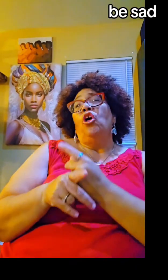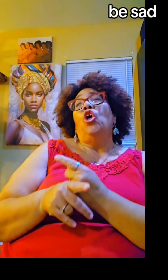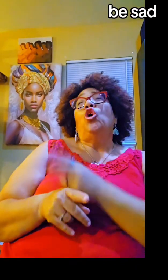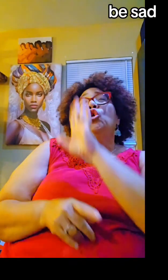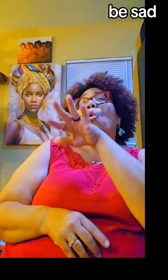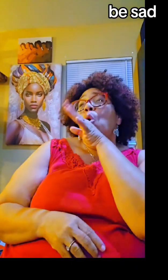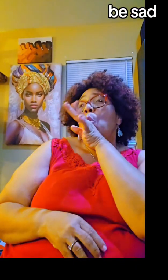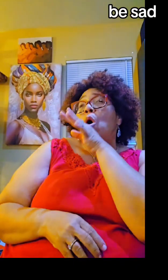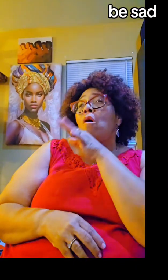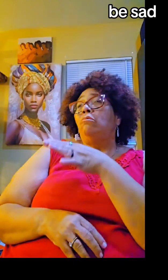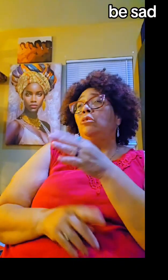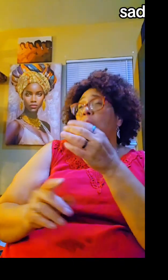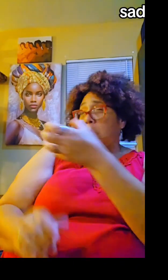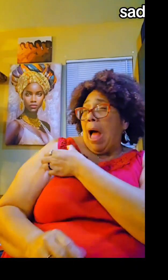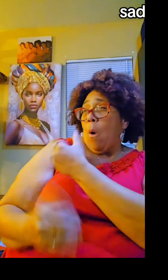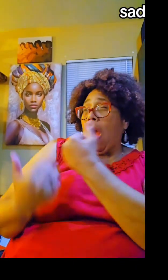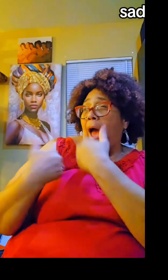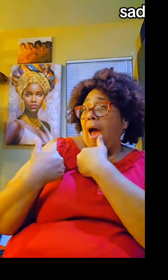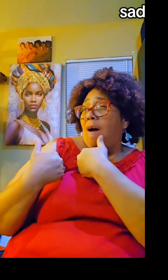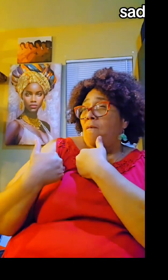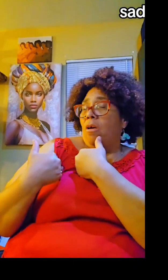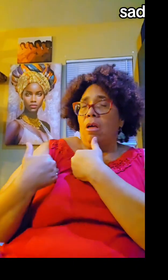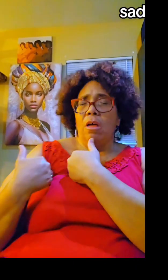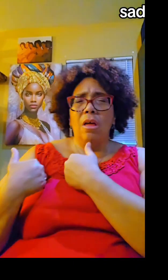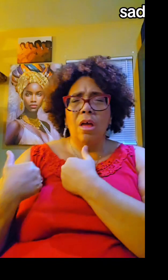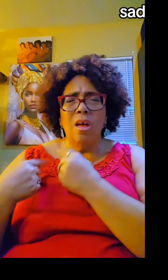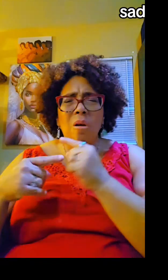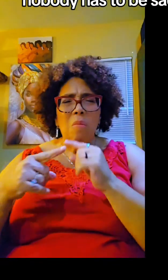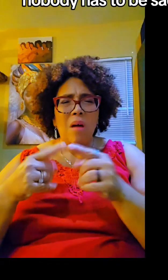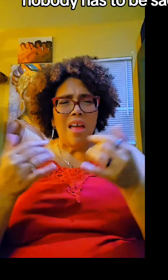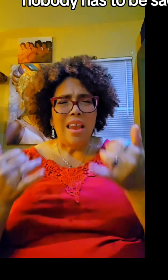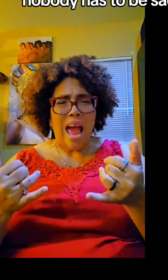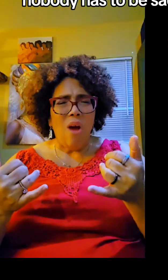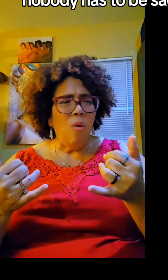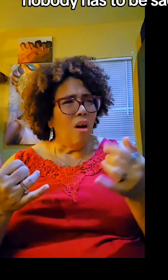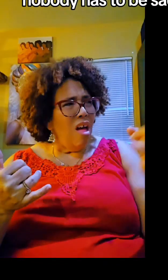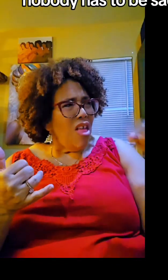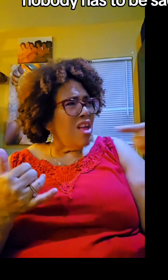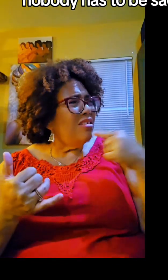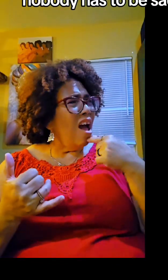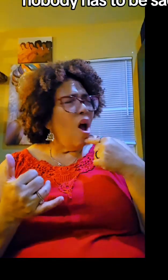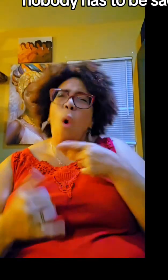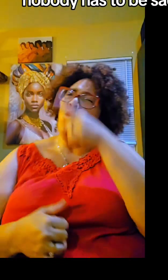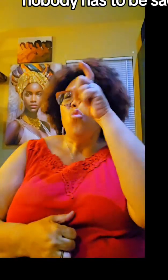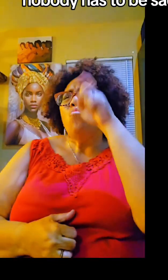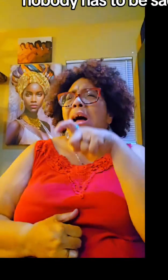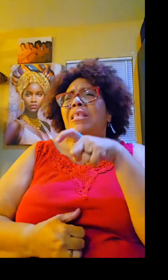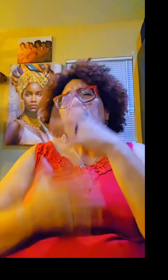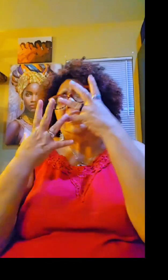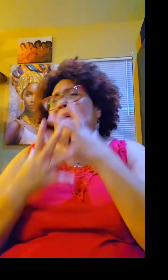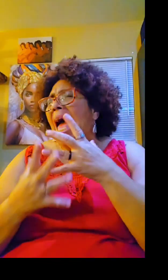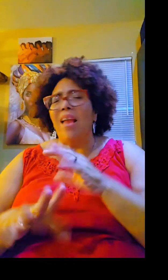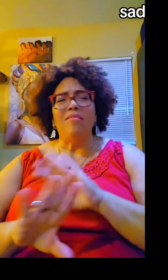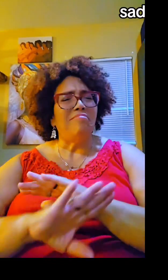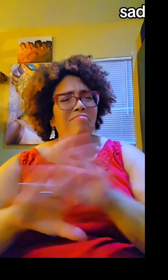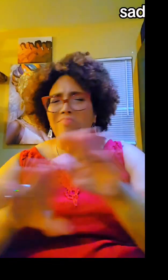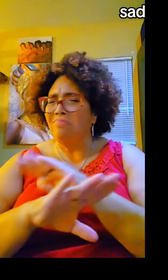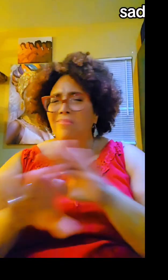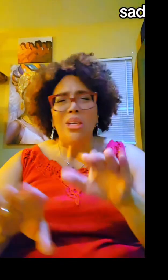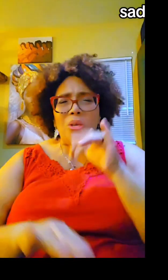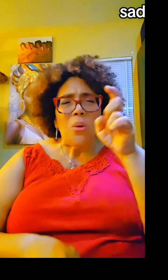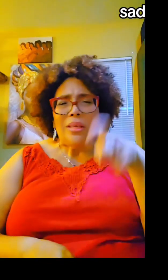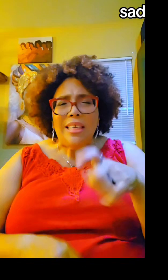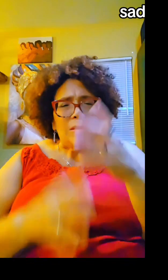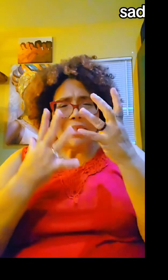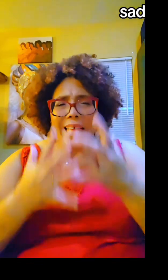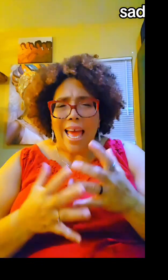him, so people supposed to be sad? No, you don't get to tell people to be sad. Nobody has to be sad. seriously. That's just what it